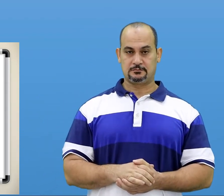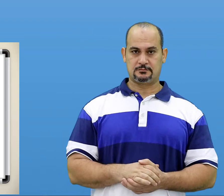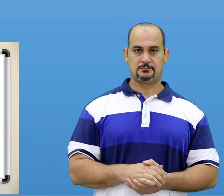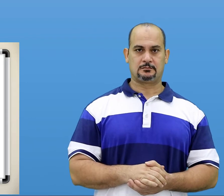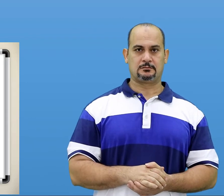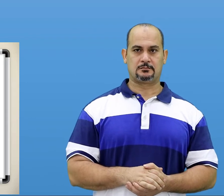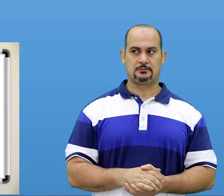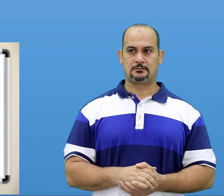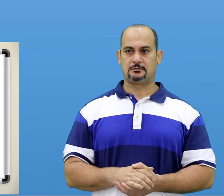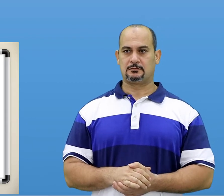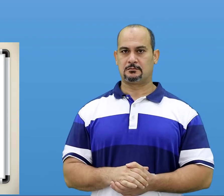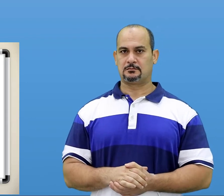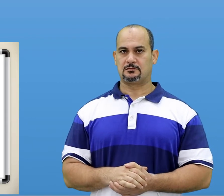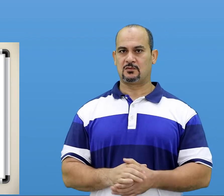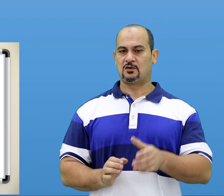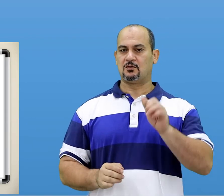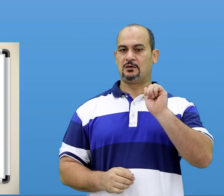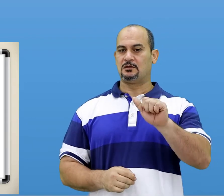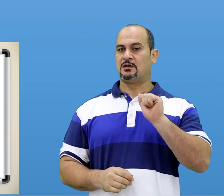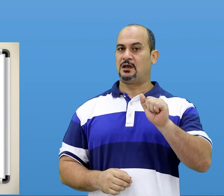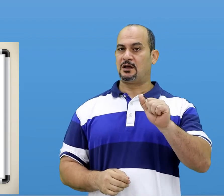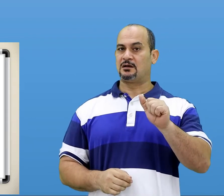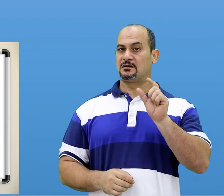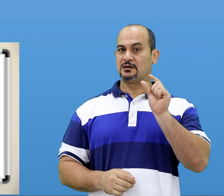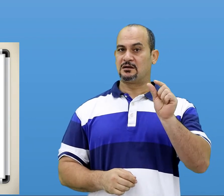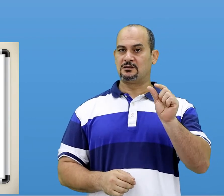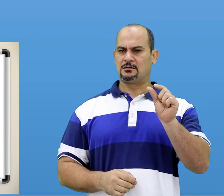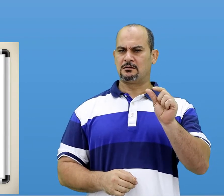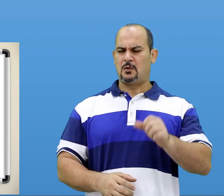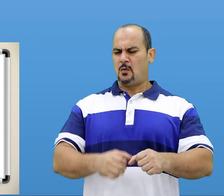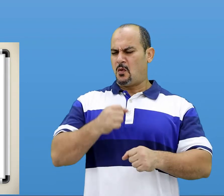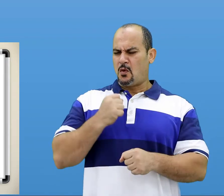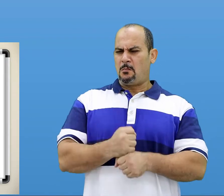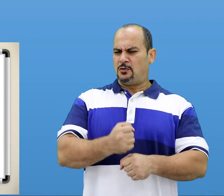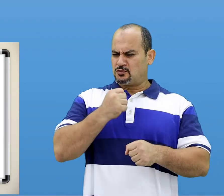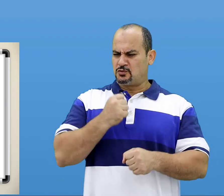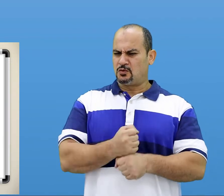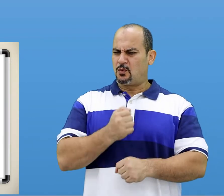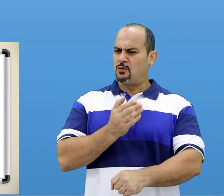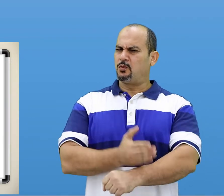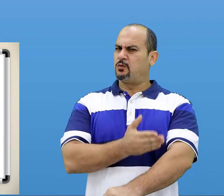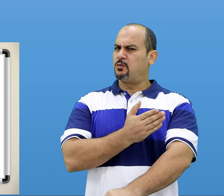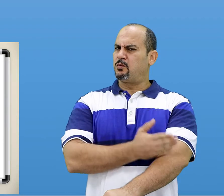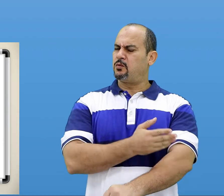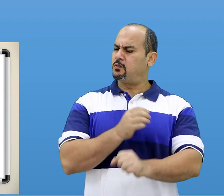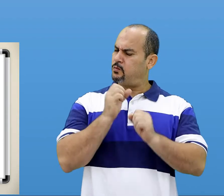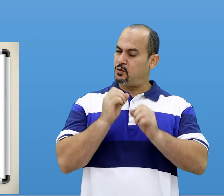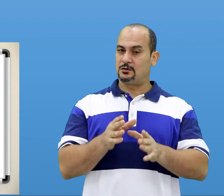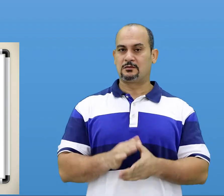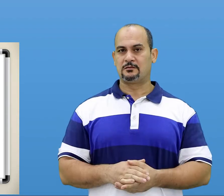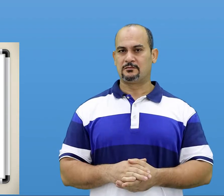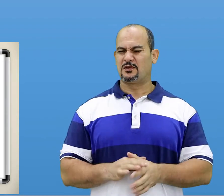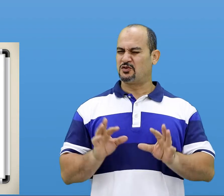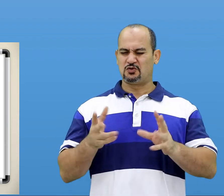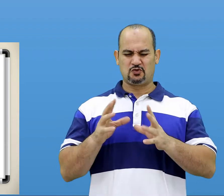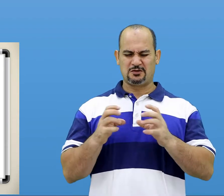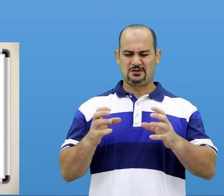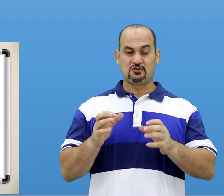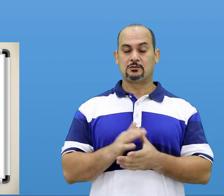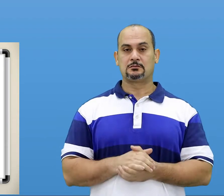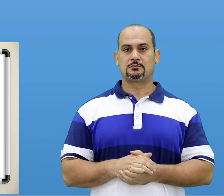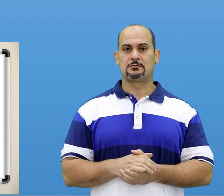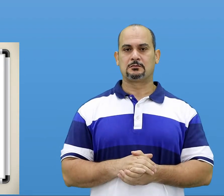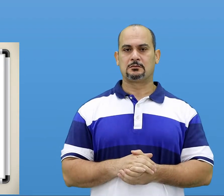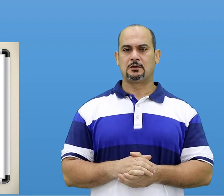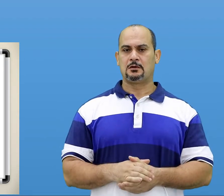word? It refers to the word preoccupied. It's an adjective. The definition of this